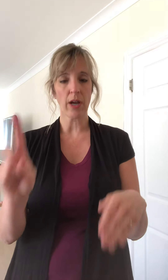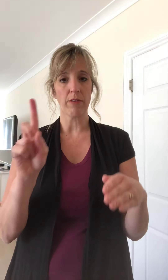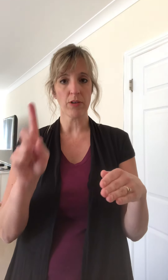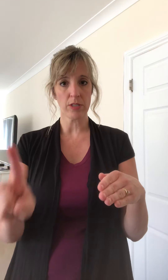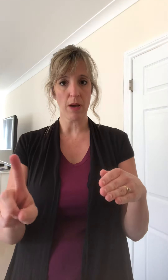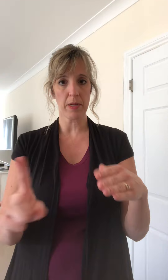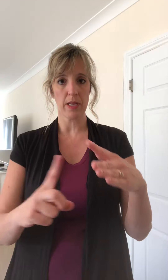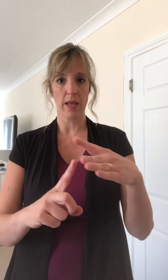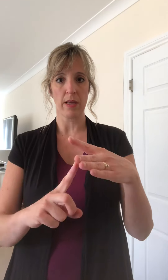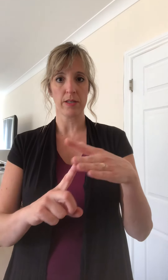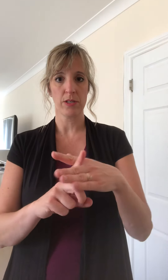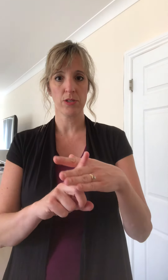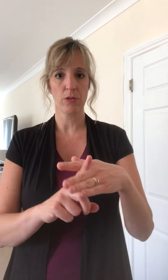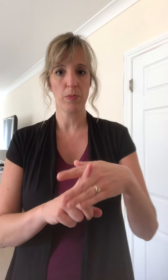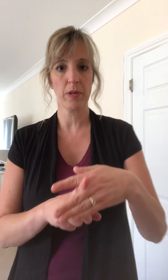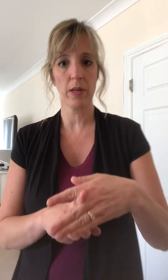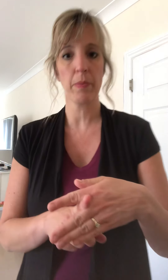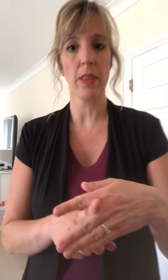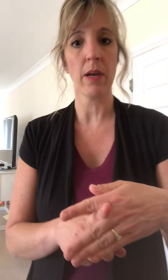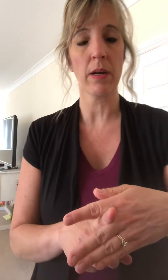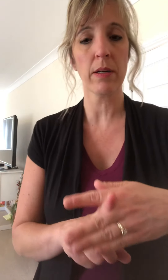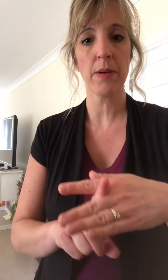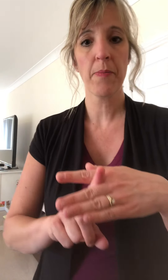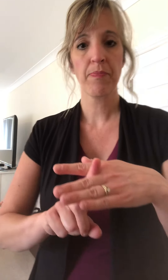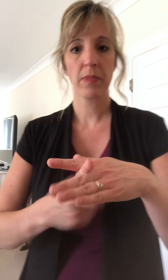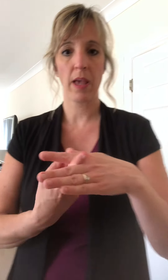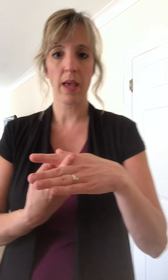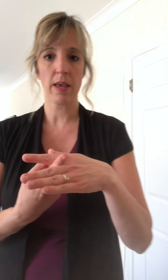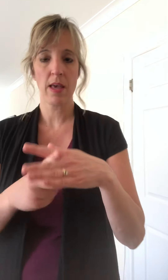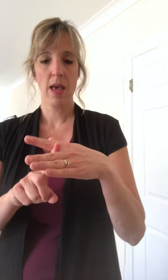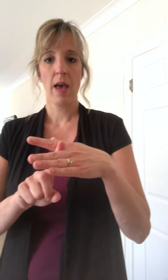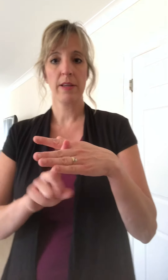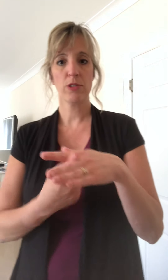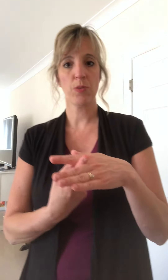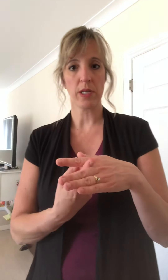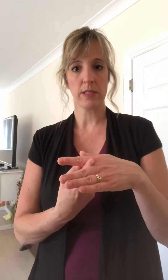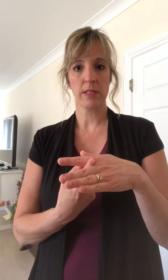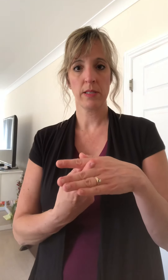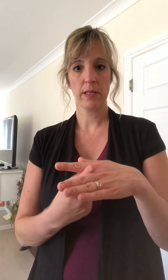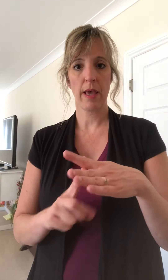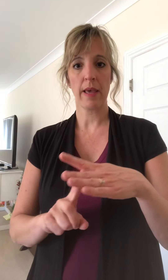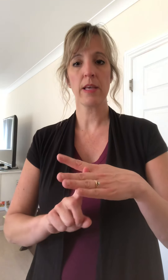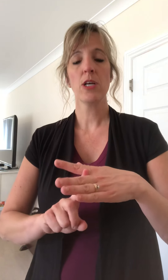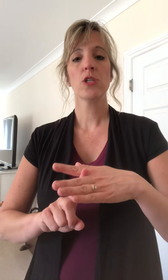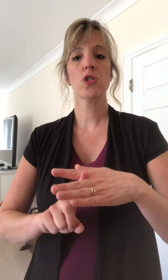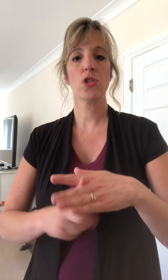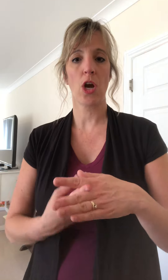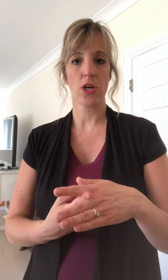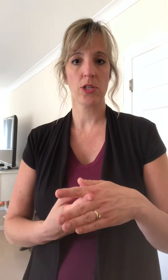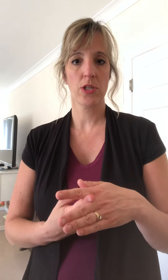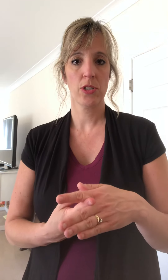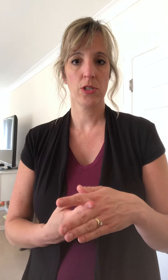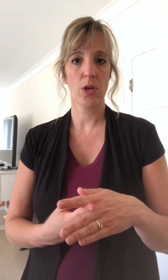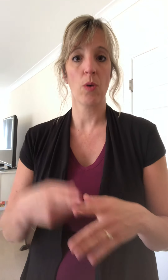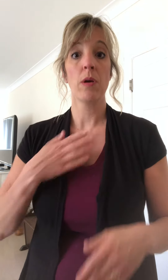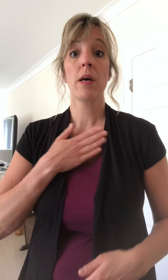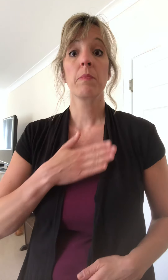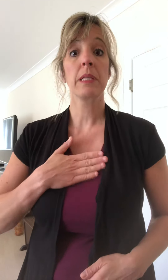your dominant hand. So you put it up in there, okay, and you twist, okay? Start. So